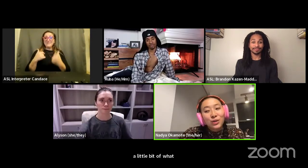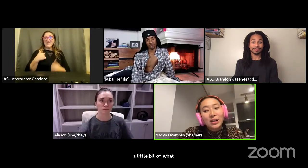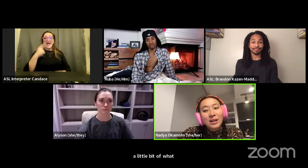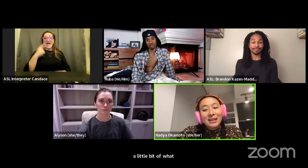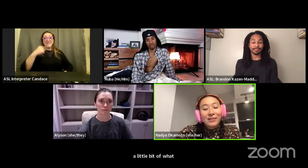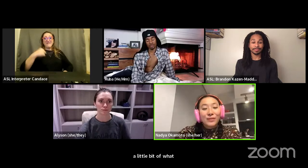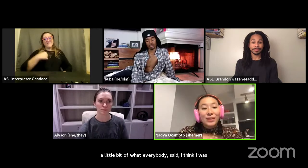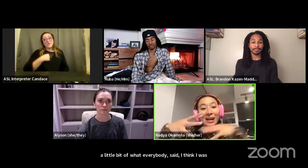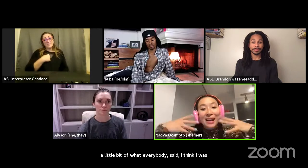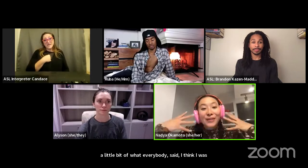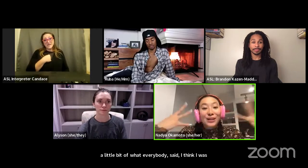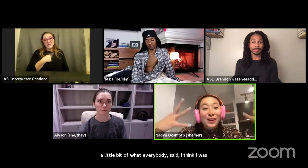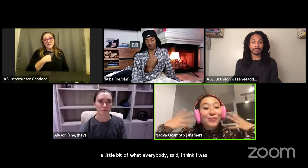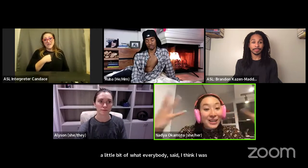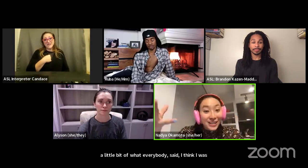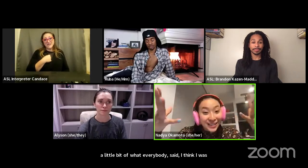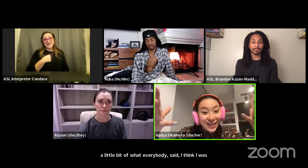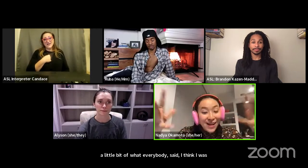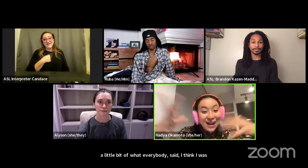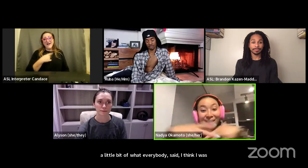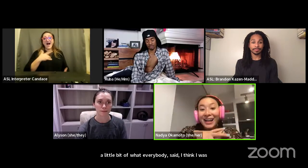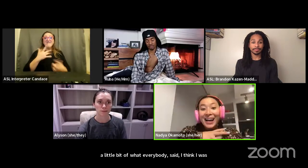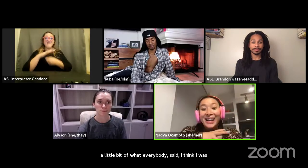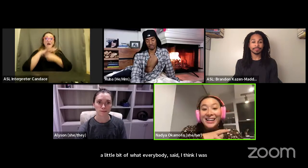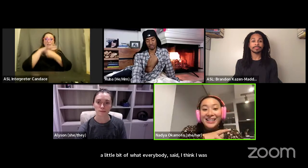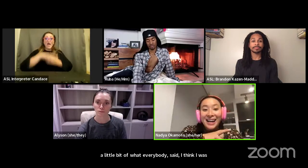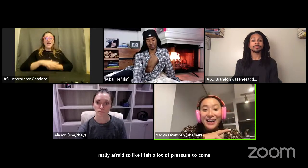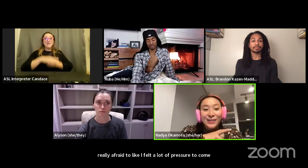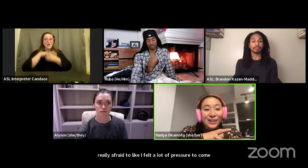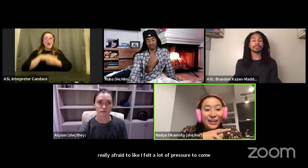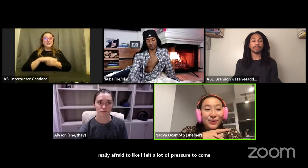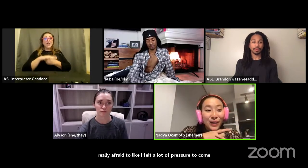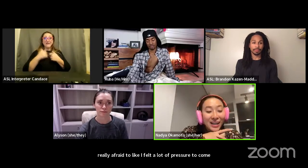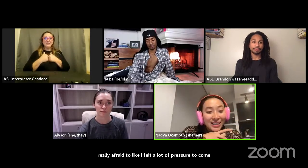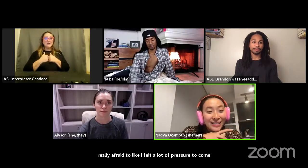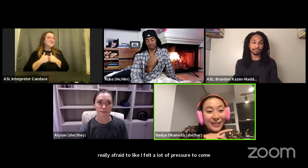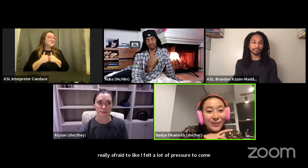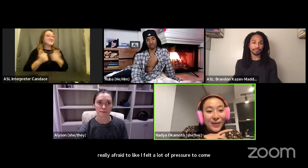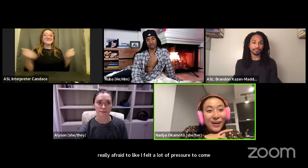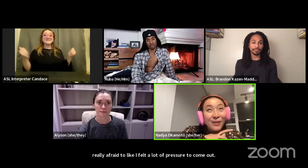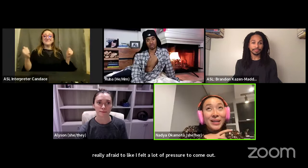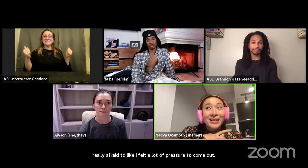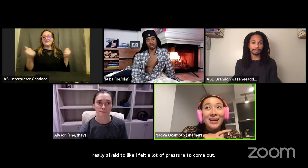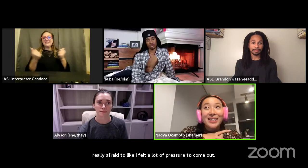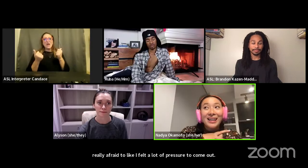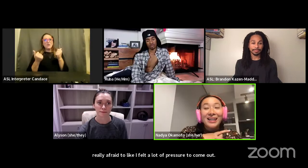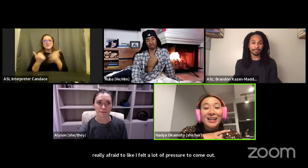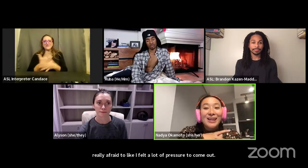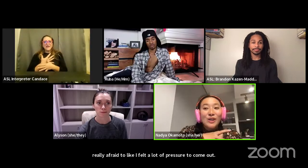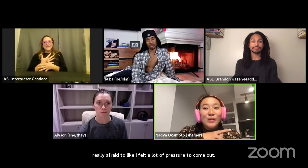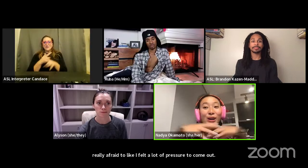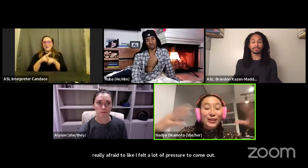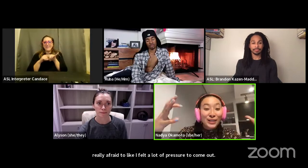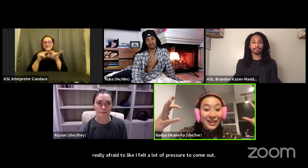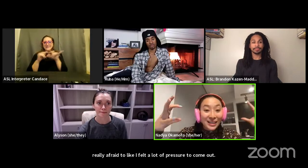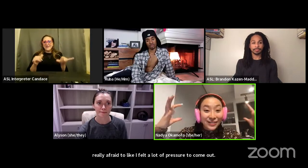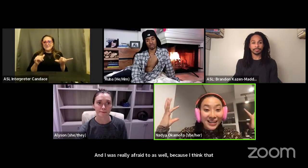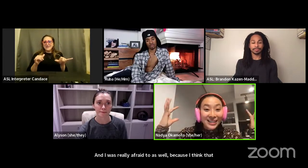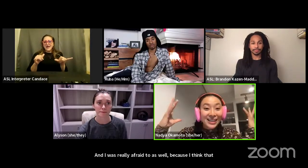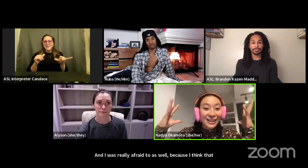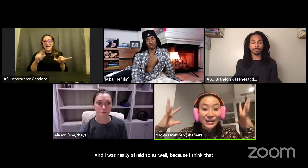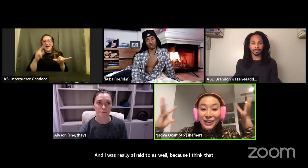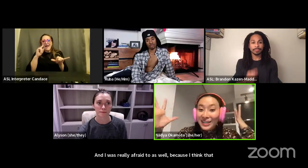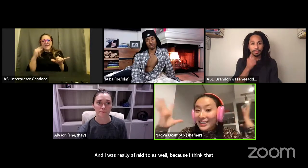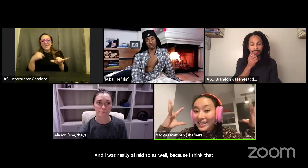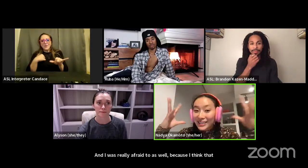to, like, I felt a lot of pressure to come out, and I was really afraid to as well, because I think that we also live